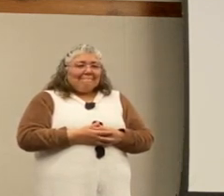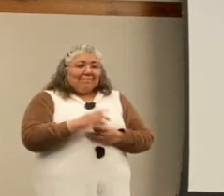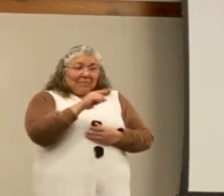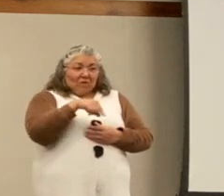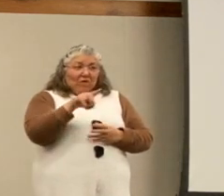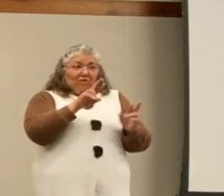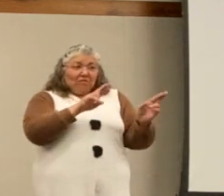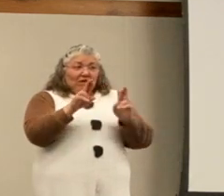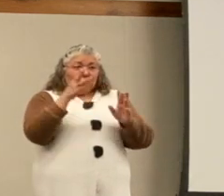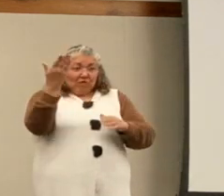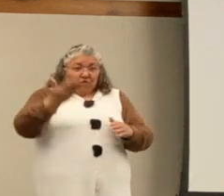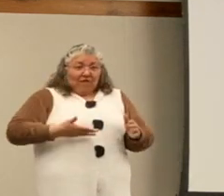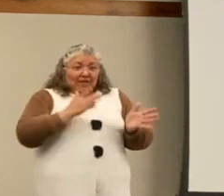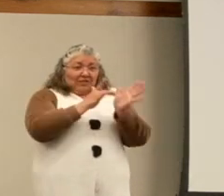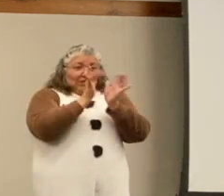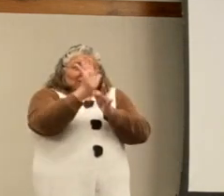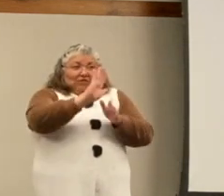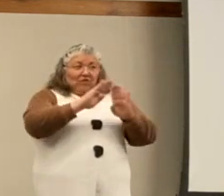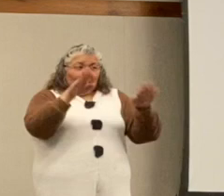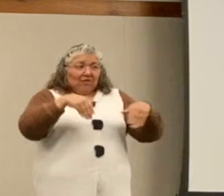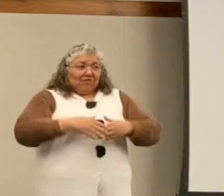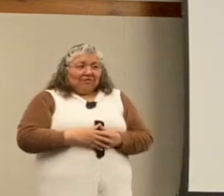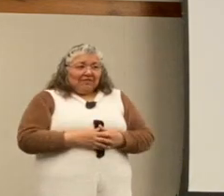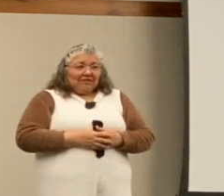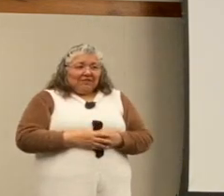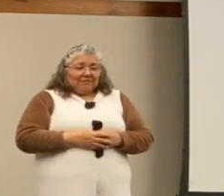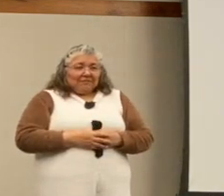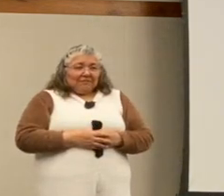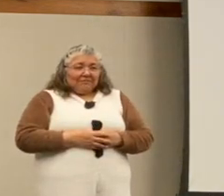Are you ready to invite Jesus into your house?